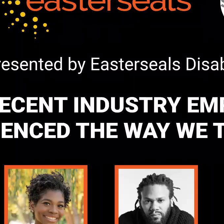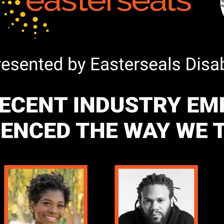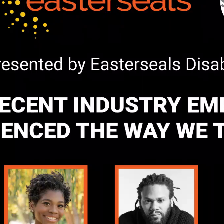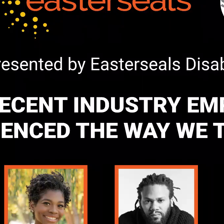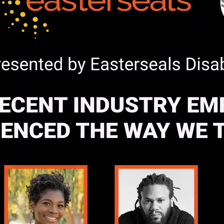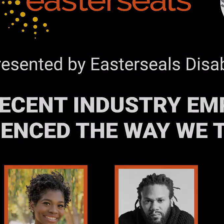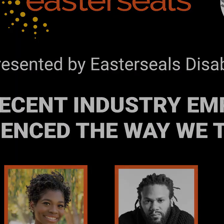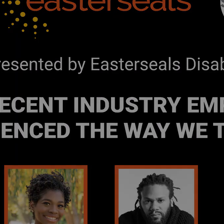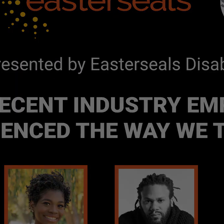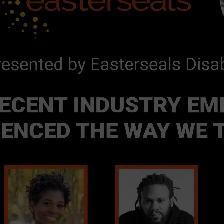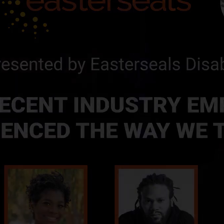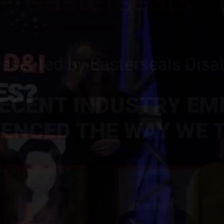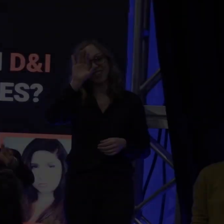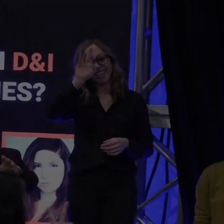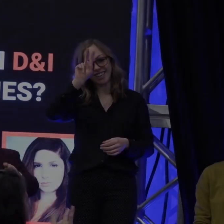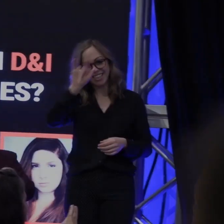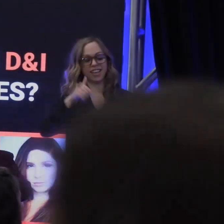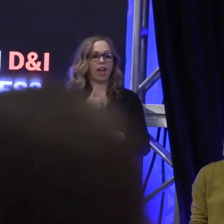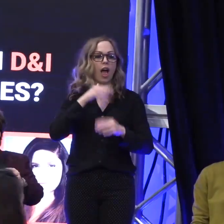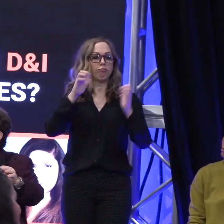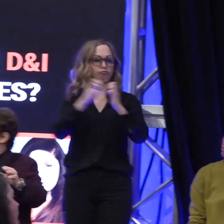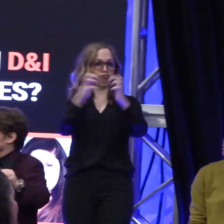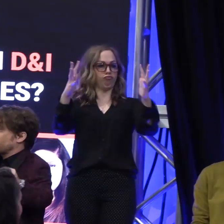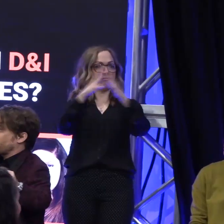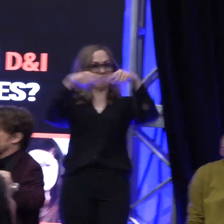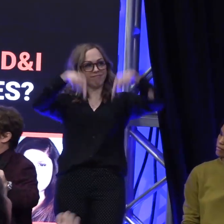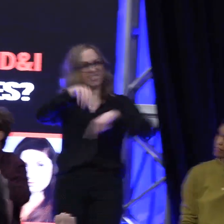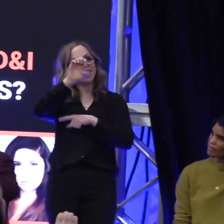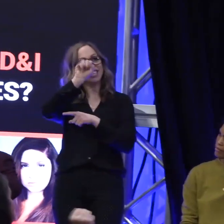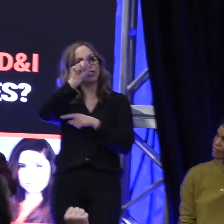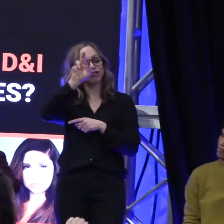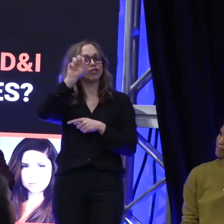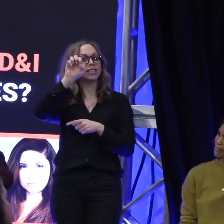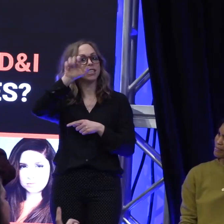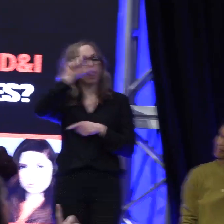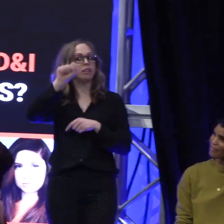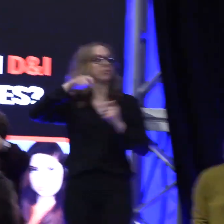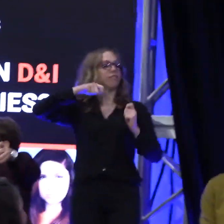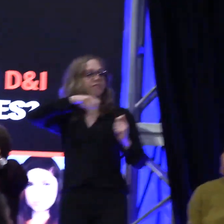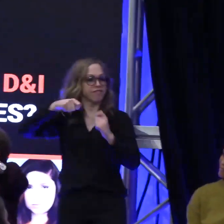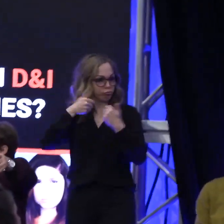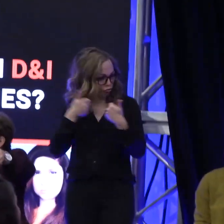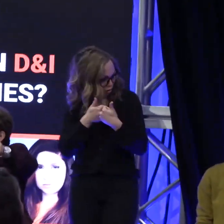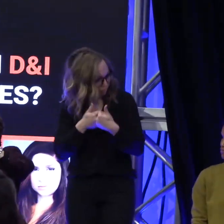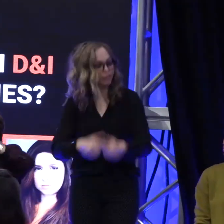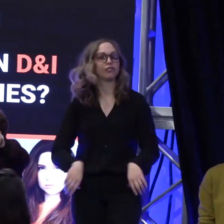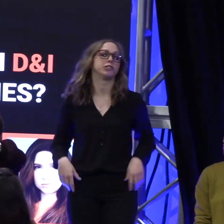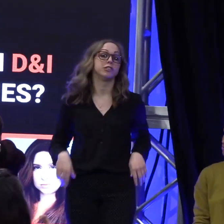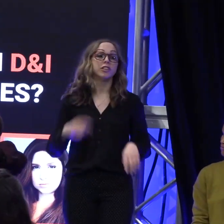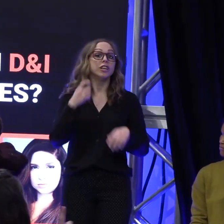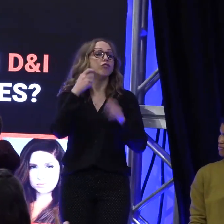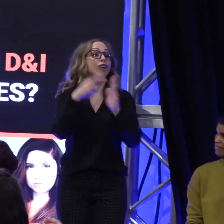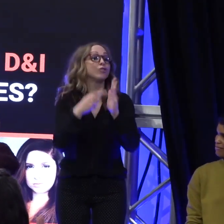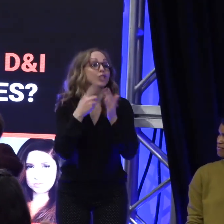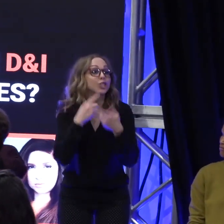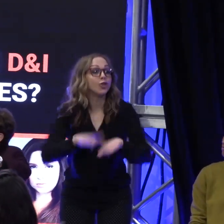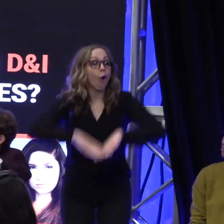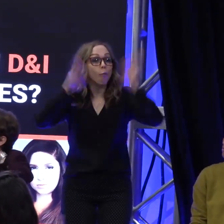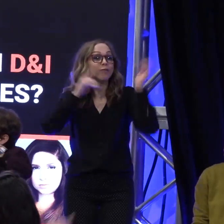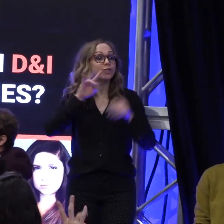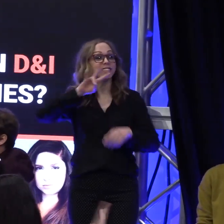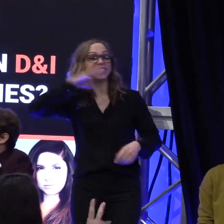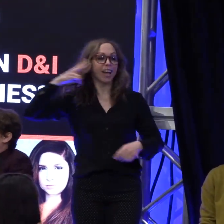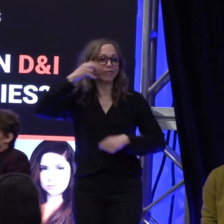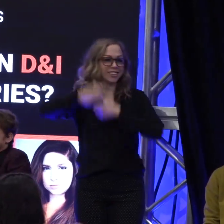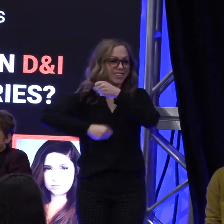My name is Nick Novicki. I'm the founder and director of the Easter Seals Disability Film Challenge. We just announced that registration just opened for our 7th